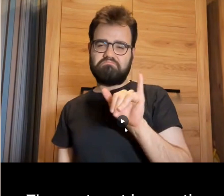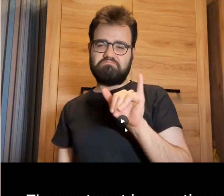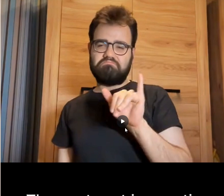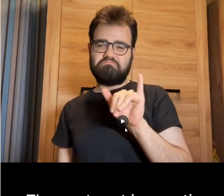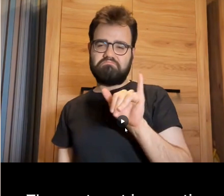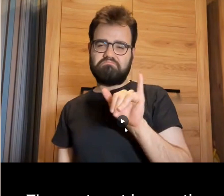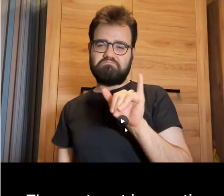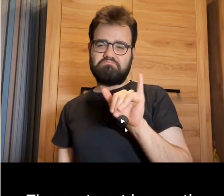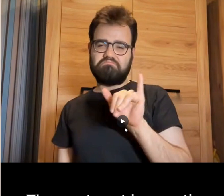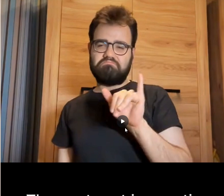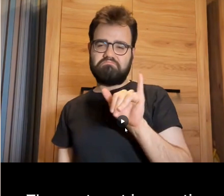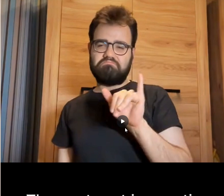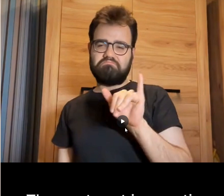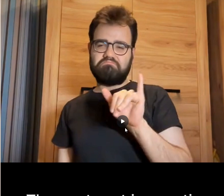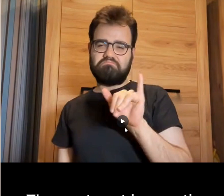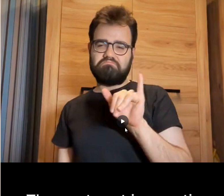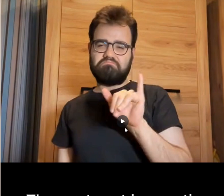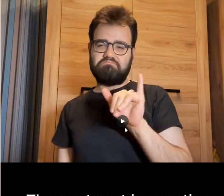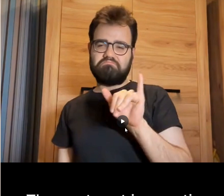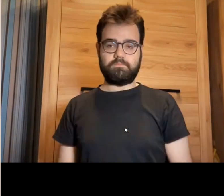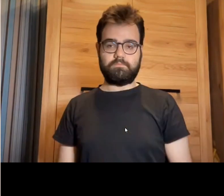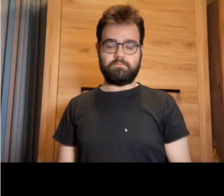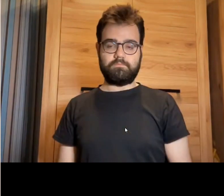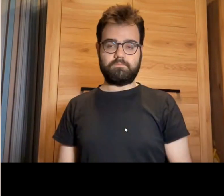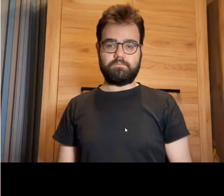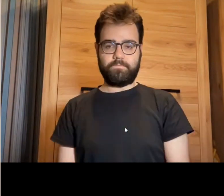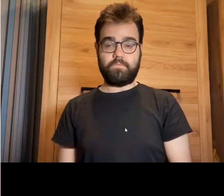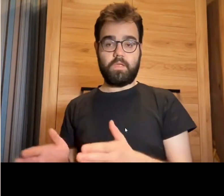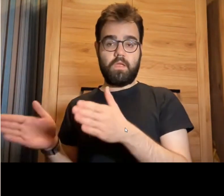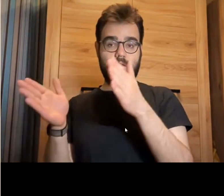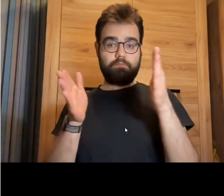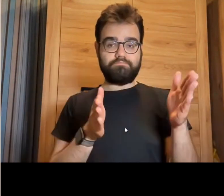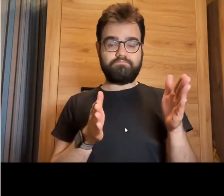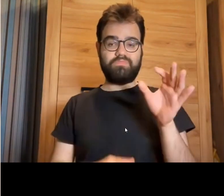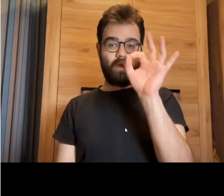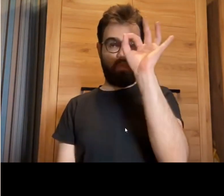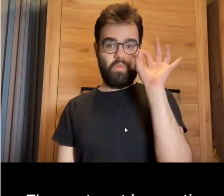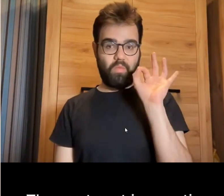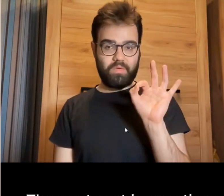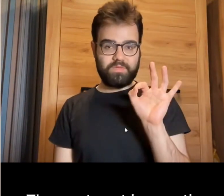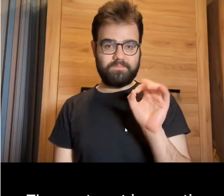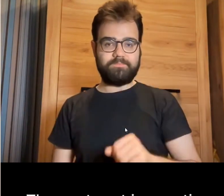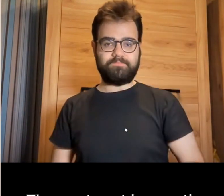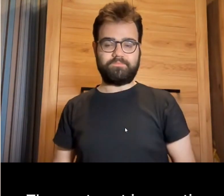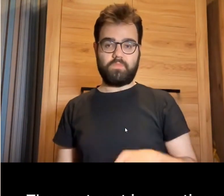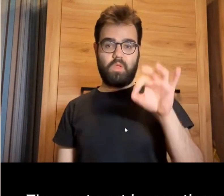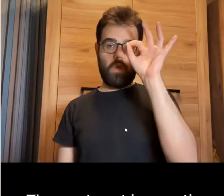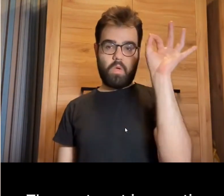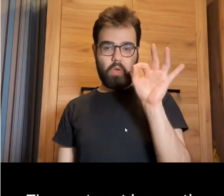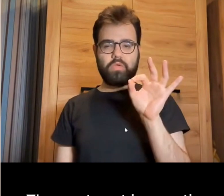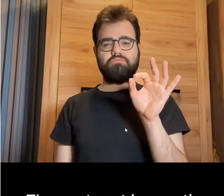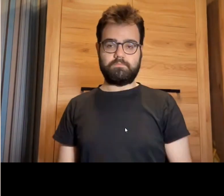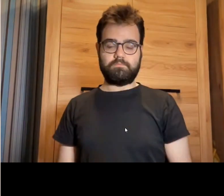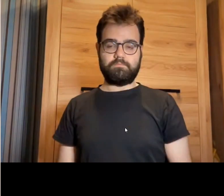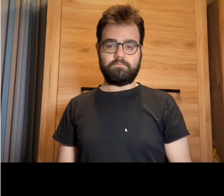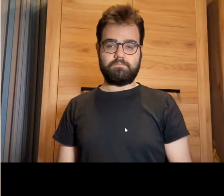an activity is finished already. And this is the question word, so it's put at